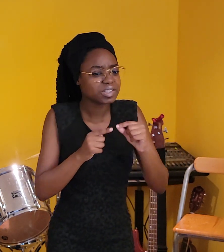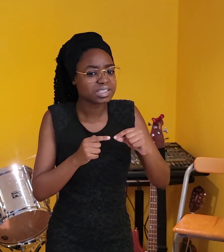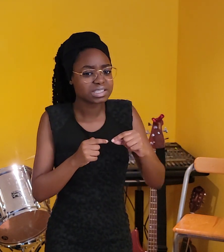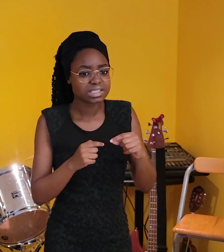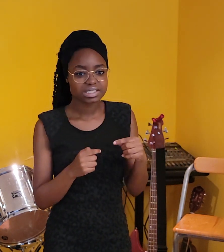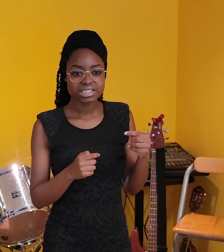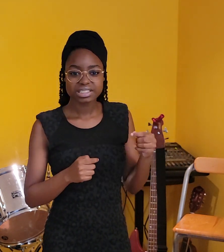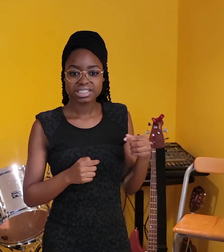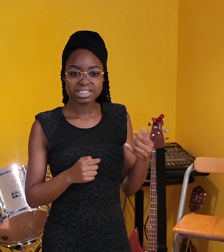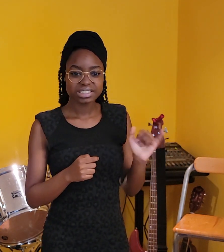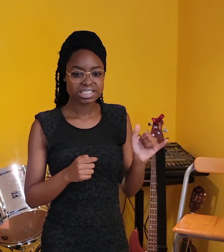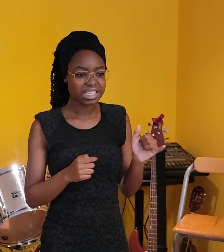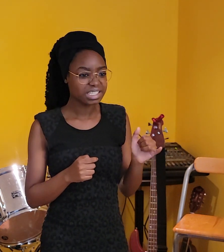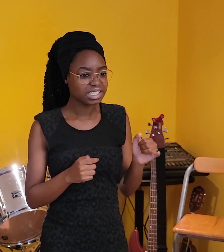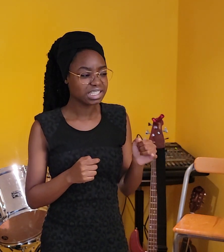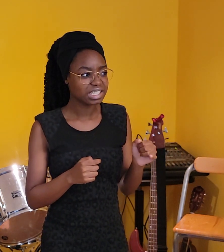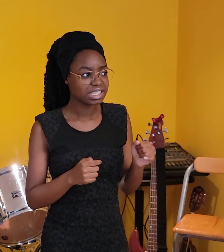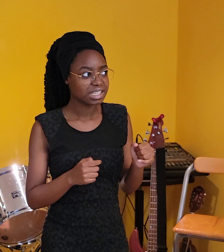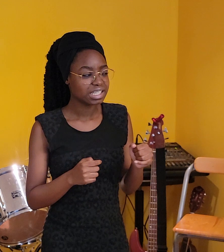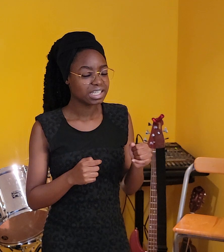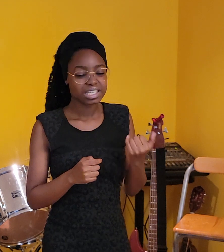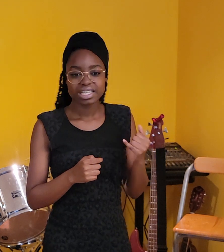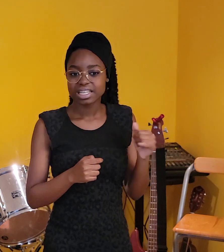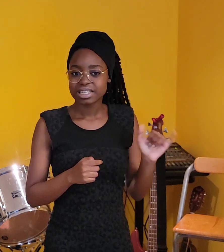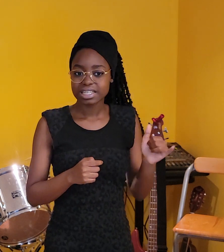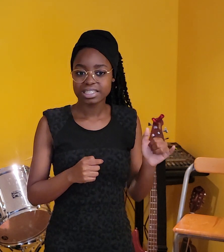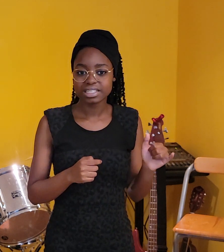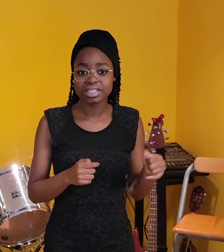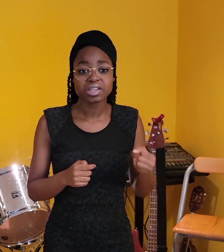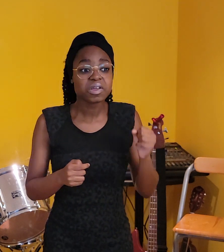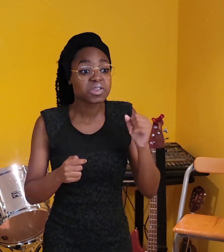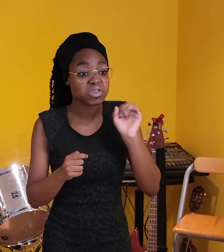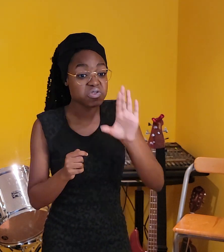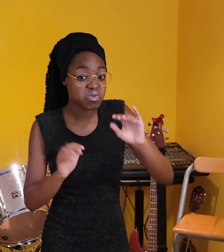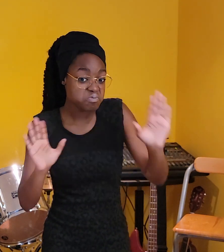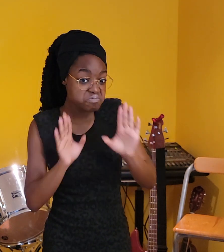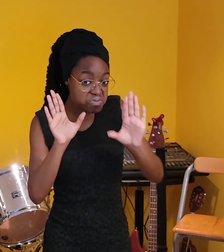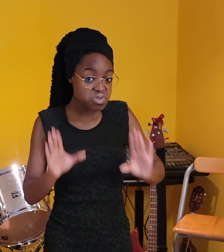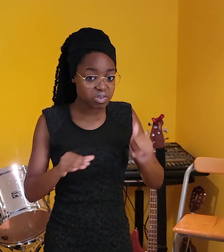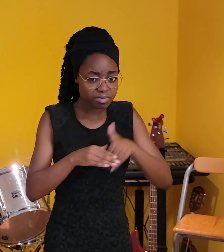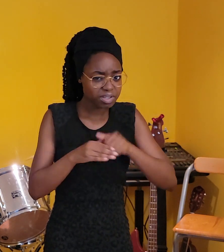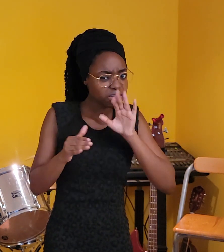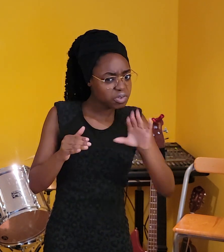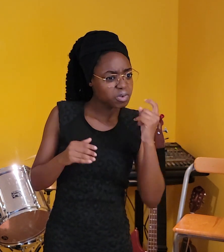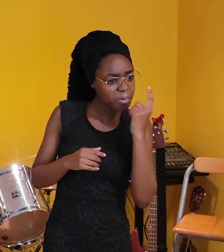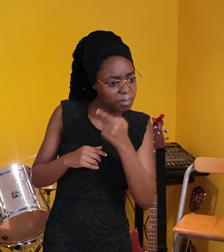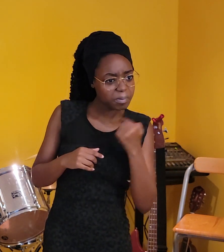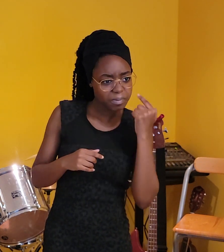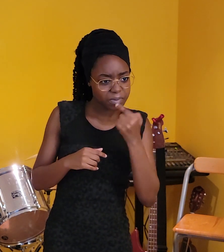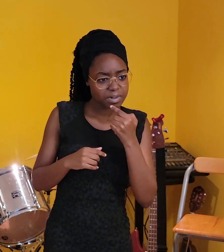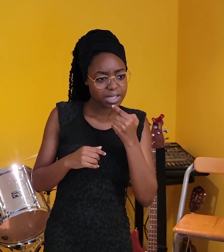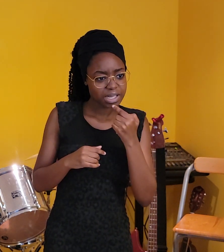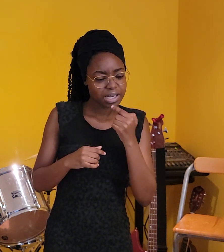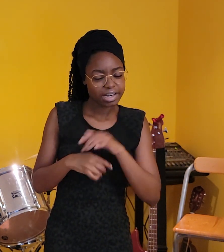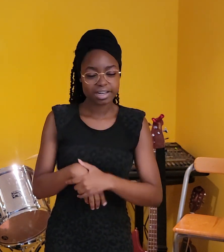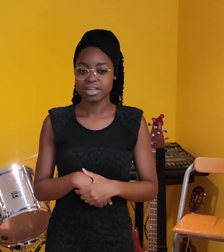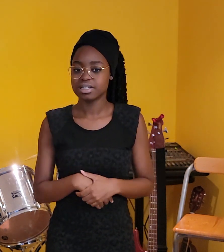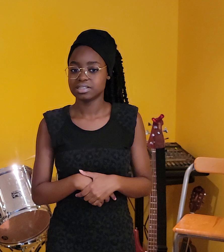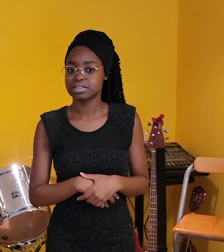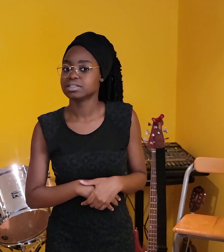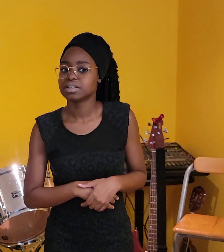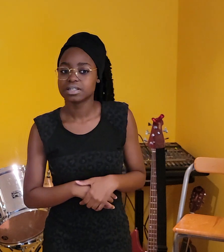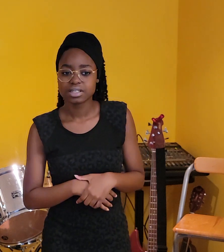speak. We are in charge. I mean, it's just incredibly astonishing, you know, the extent to